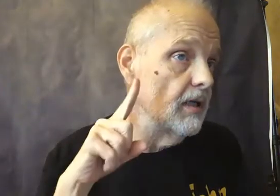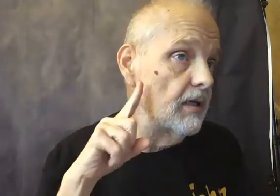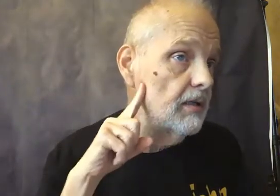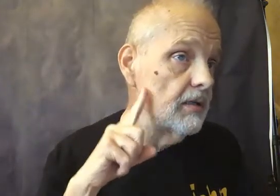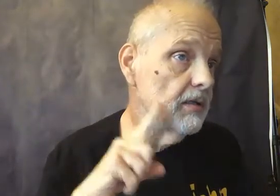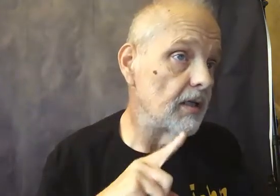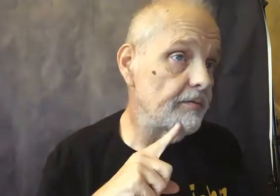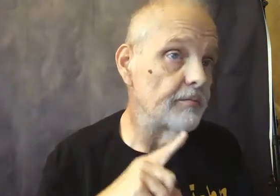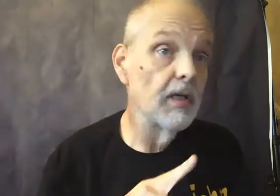deaf.